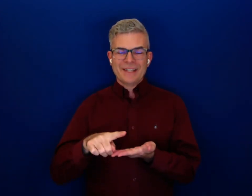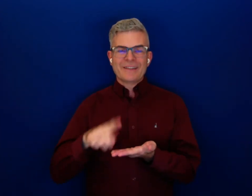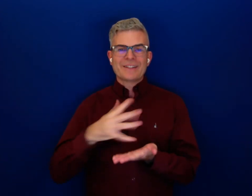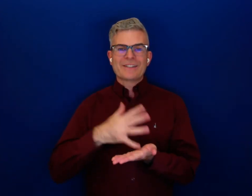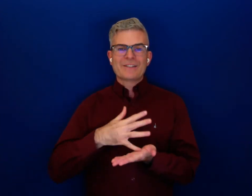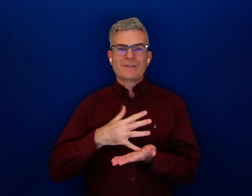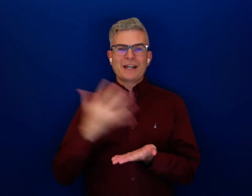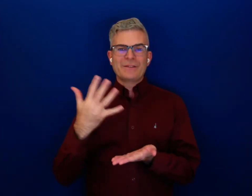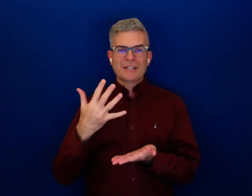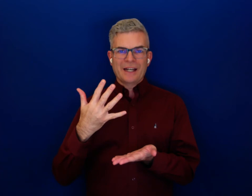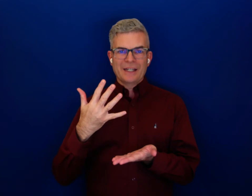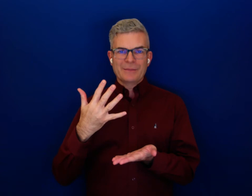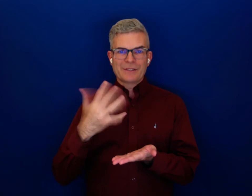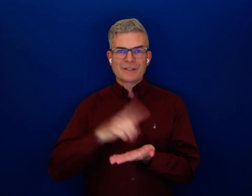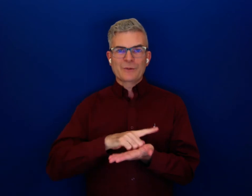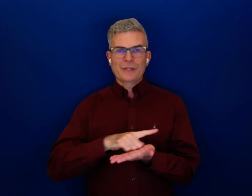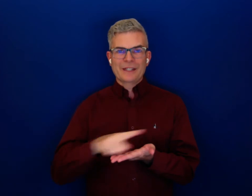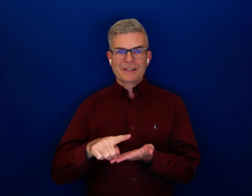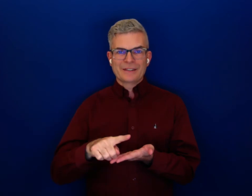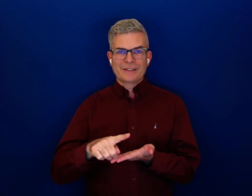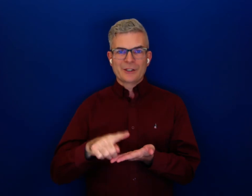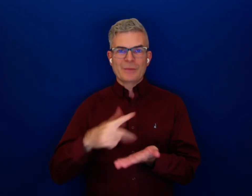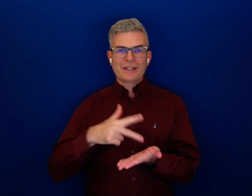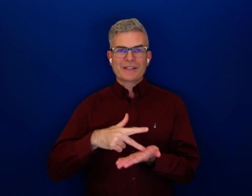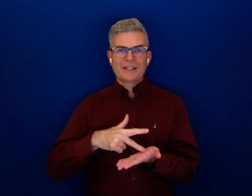this is 5 times a week. You might say